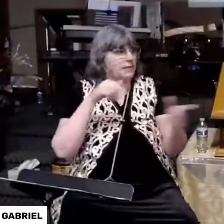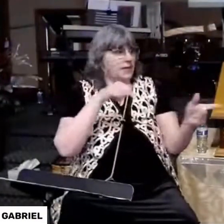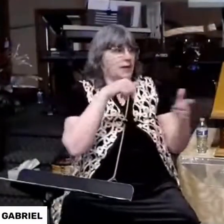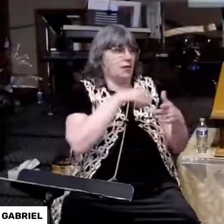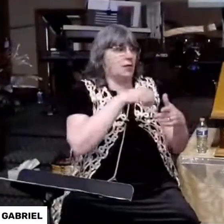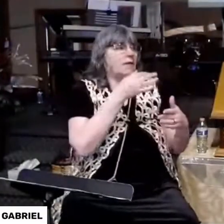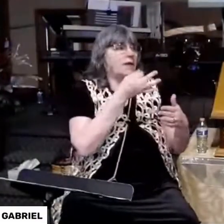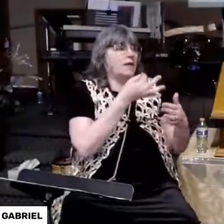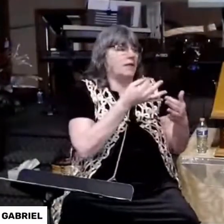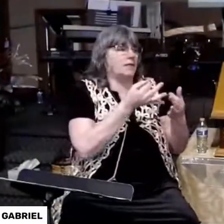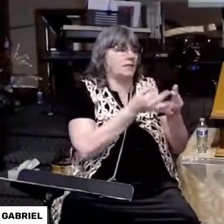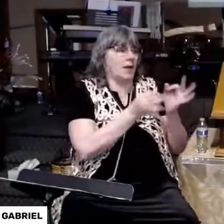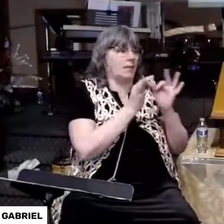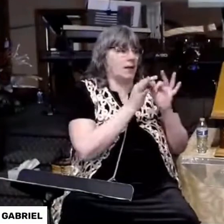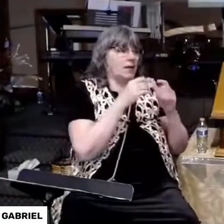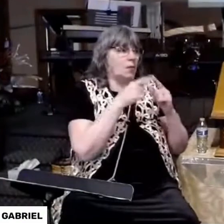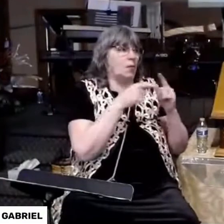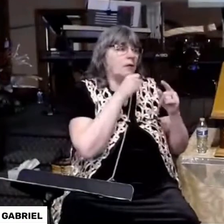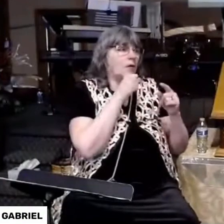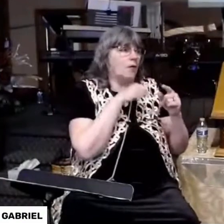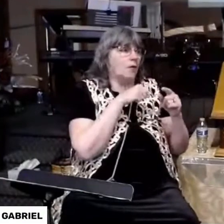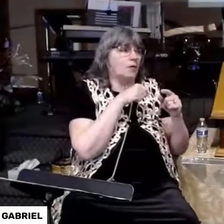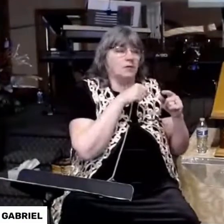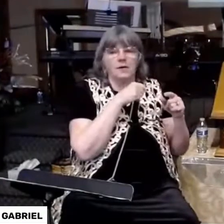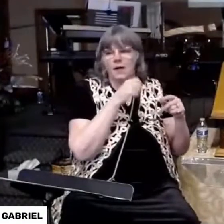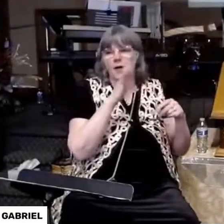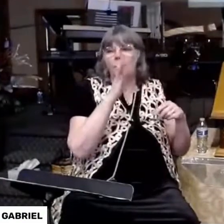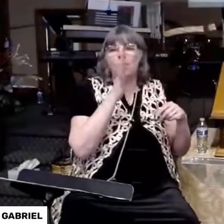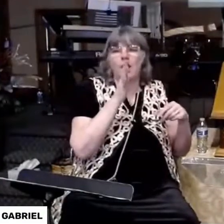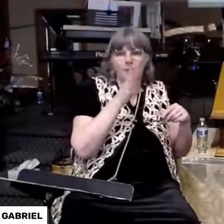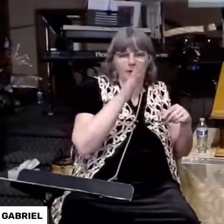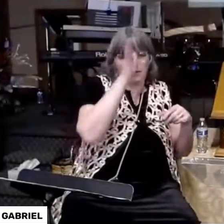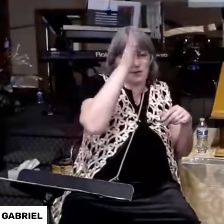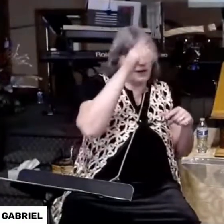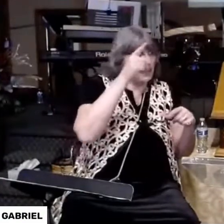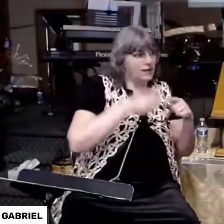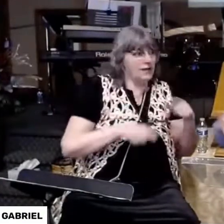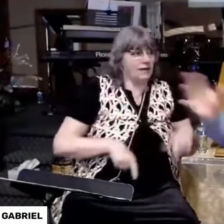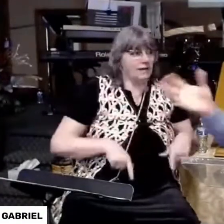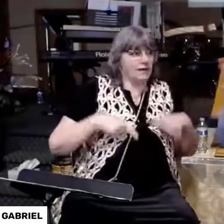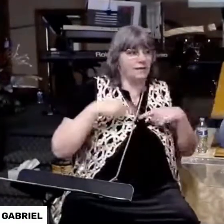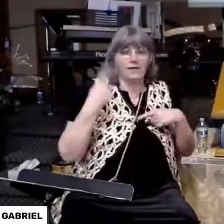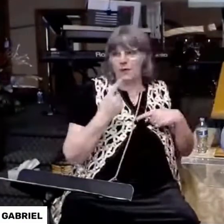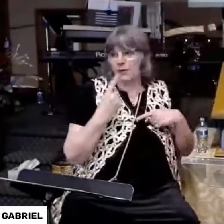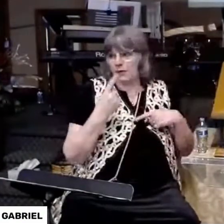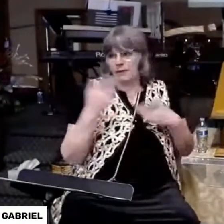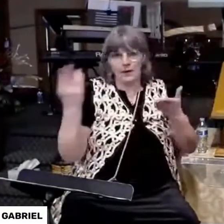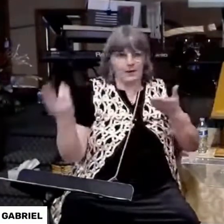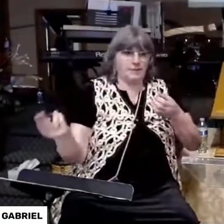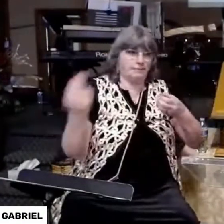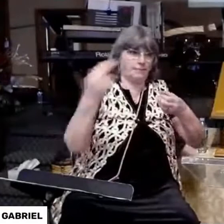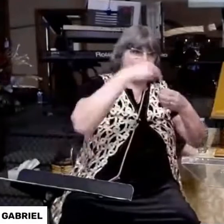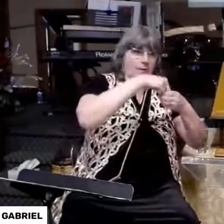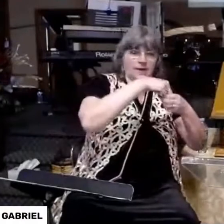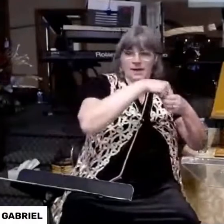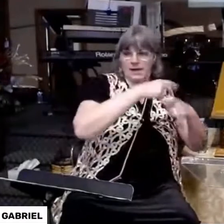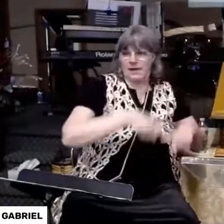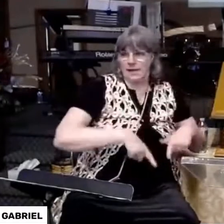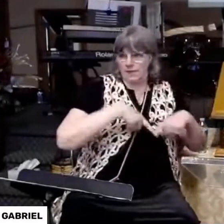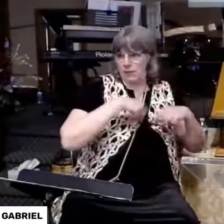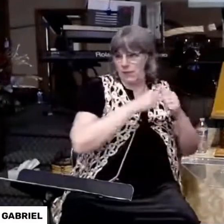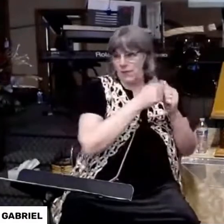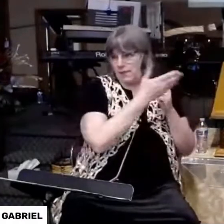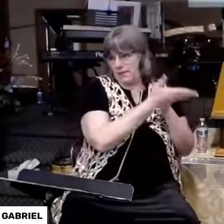family. You know, when the old grandparent couldn't live by themselves anymore, one of the children took them in.